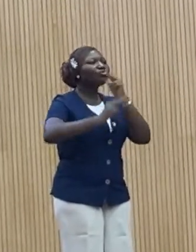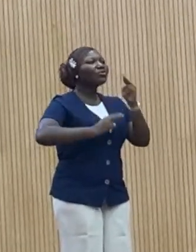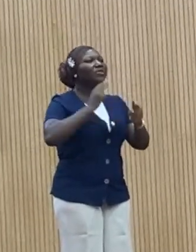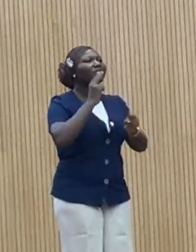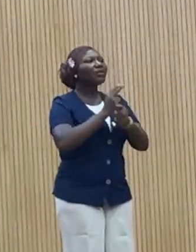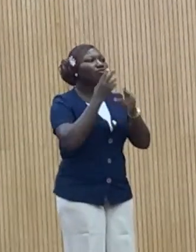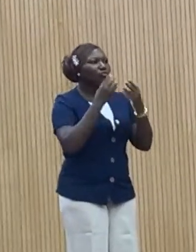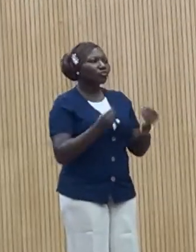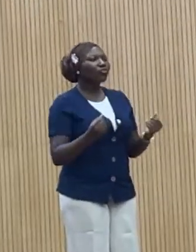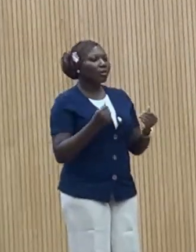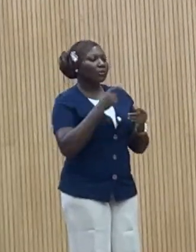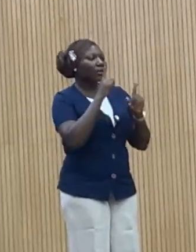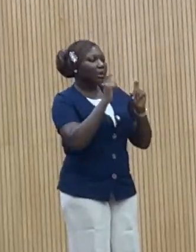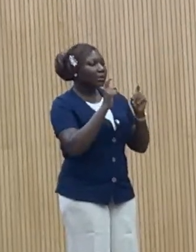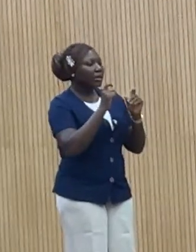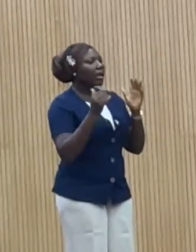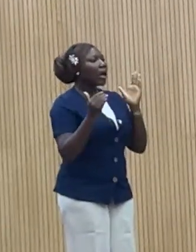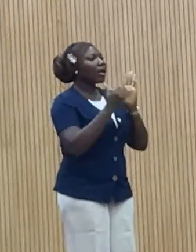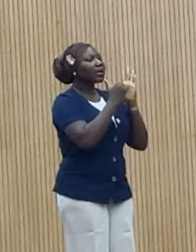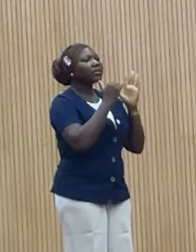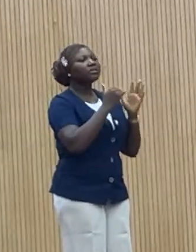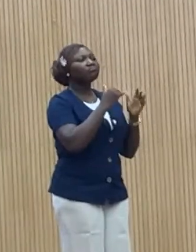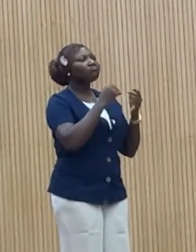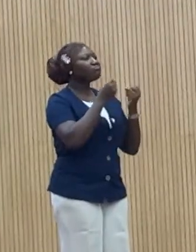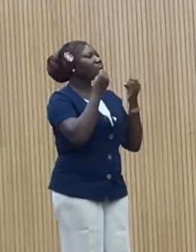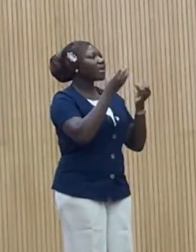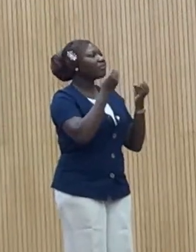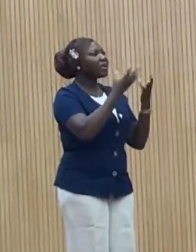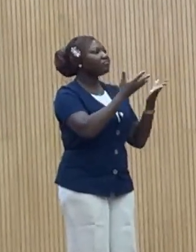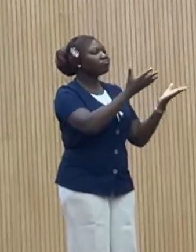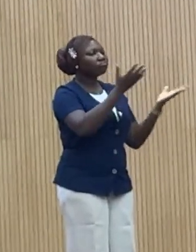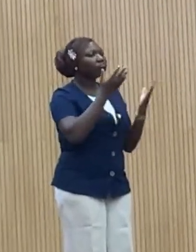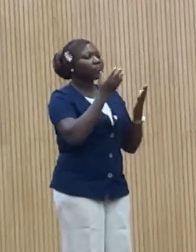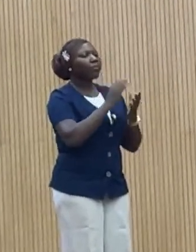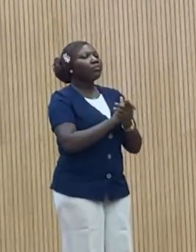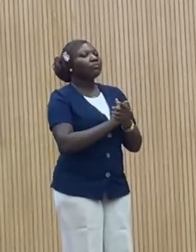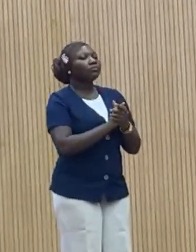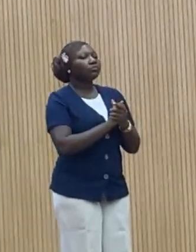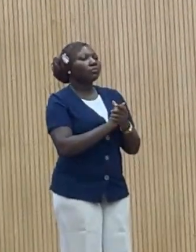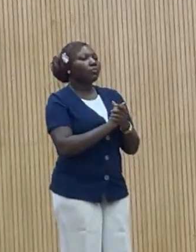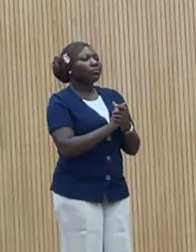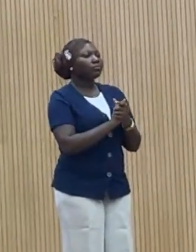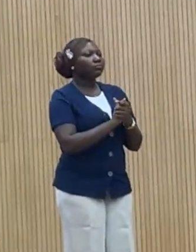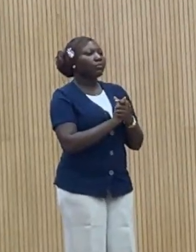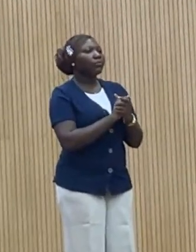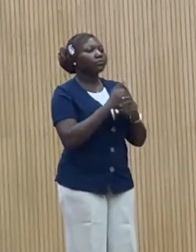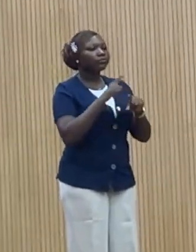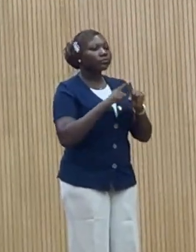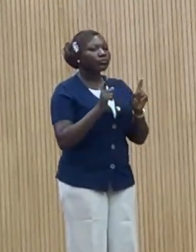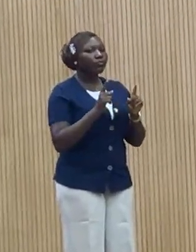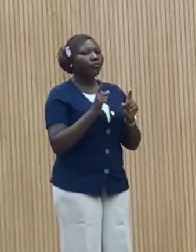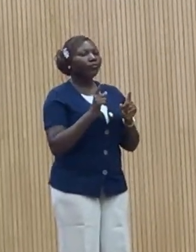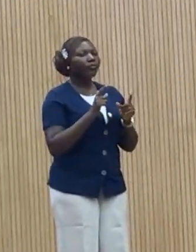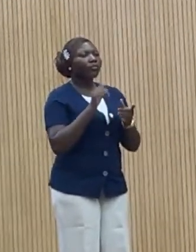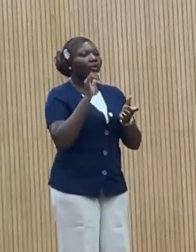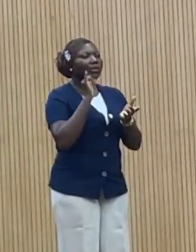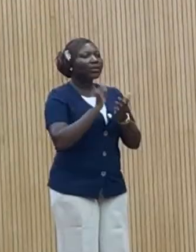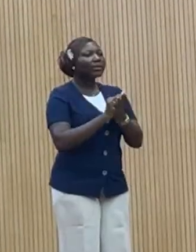has been tested against things like ROS with great performance, we've actually published a paper about that, not to brag, but